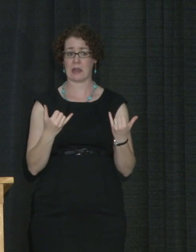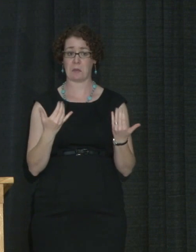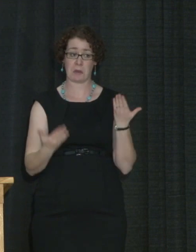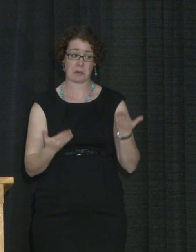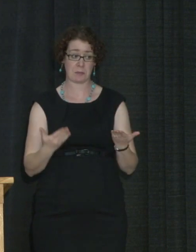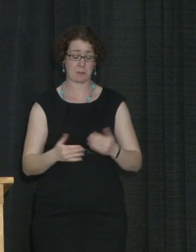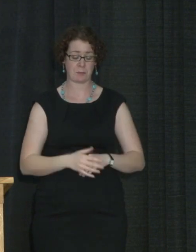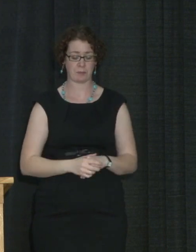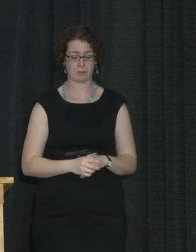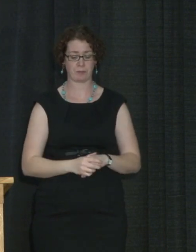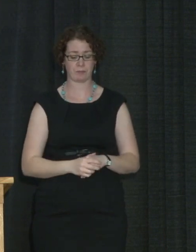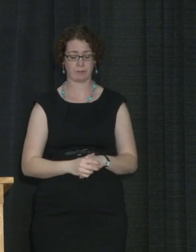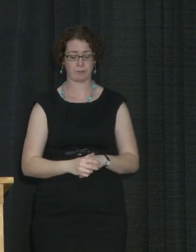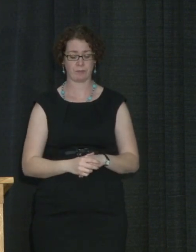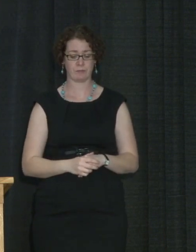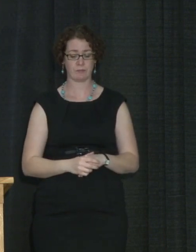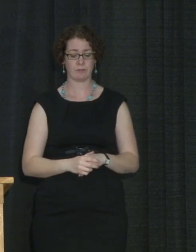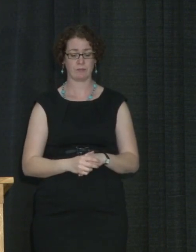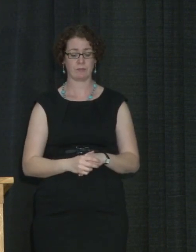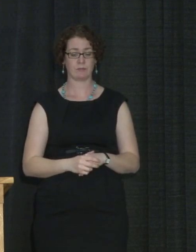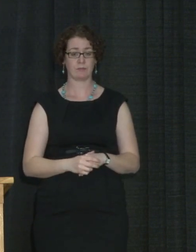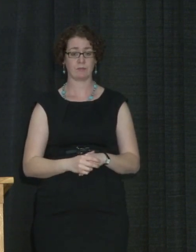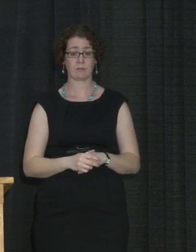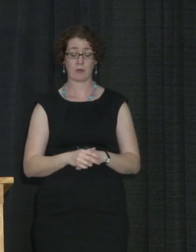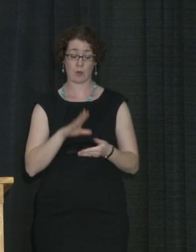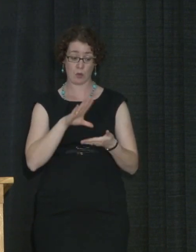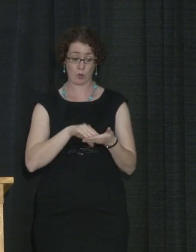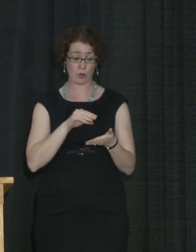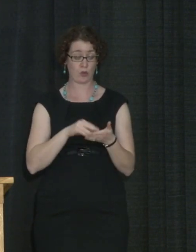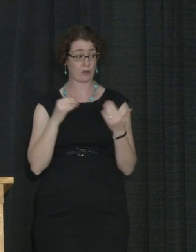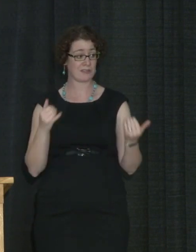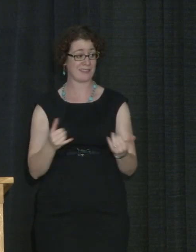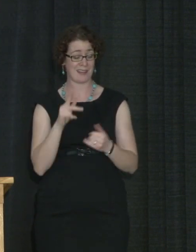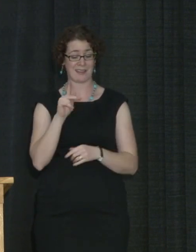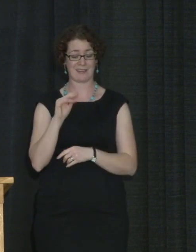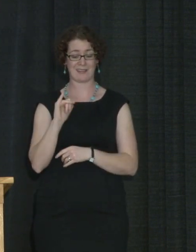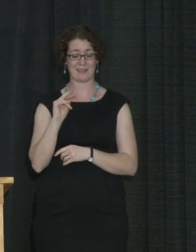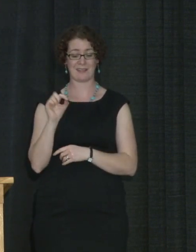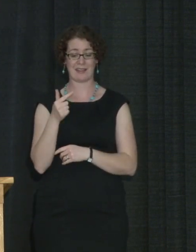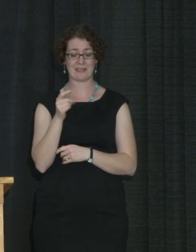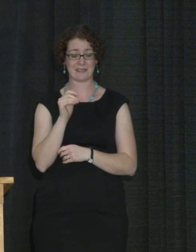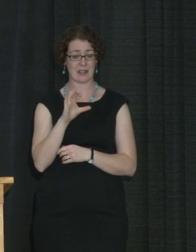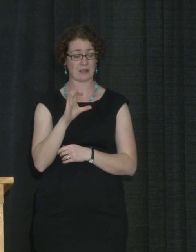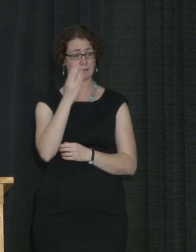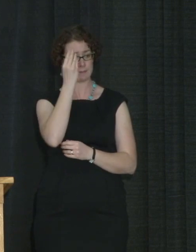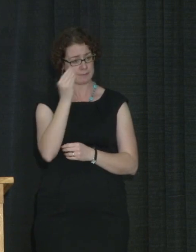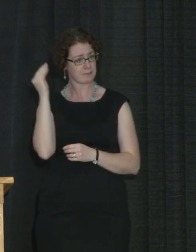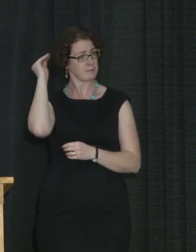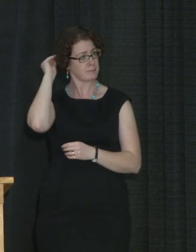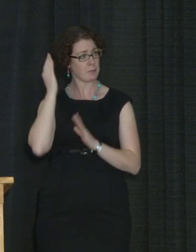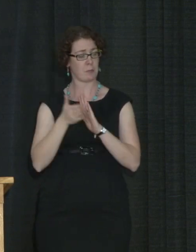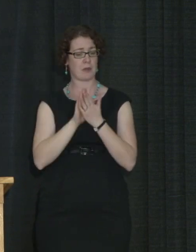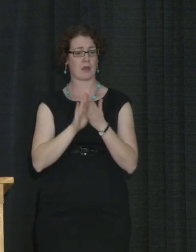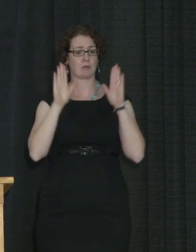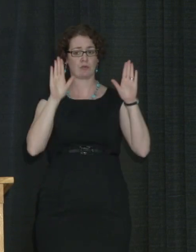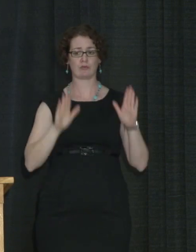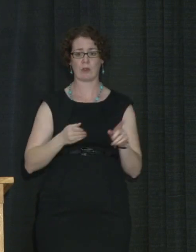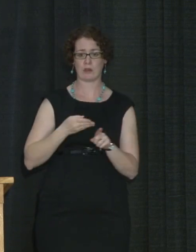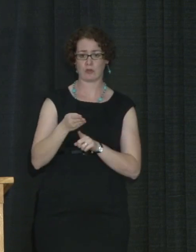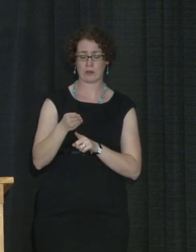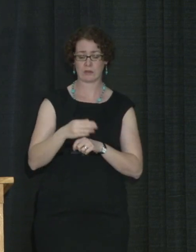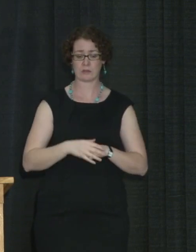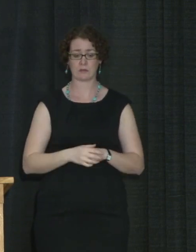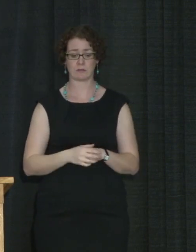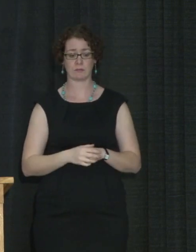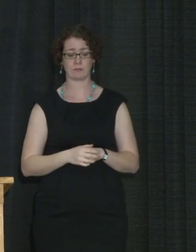planet. We will take what we learned from our time at Kingstec, and we will build great careers out of it.